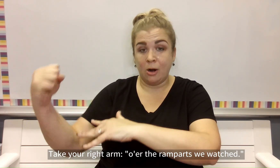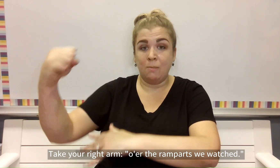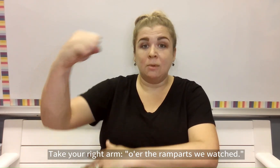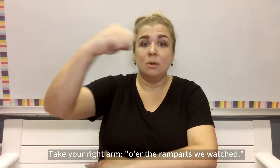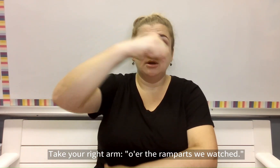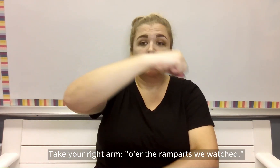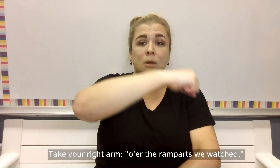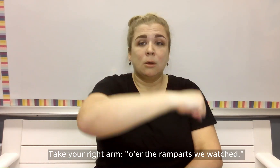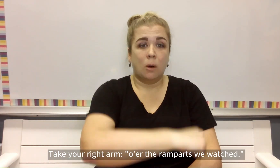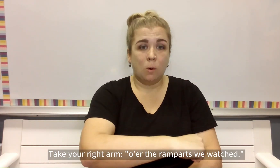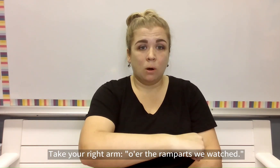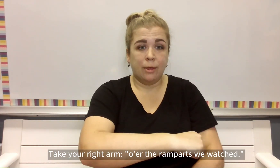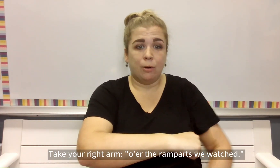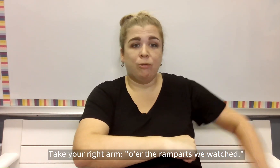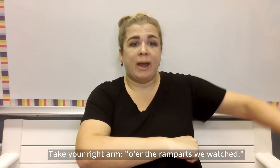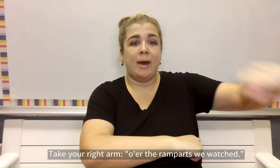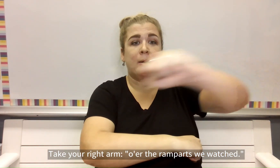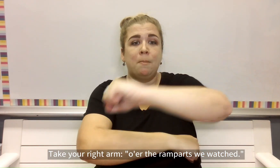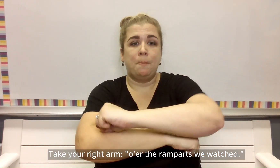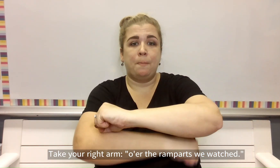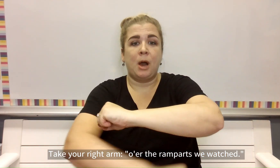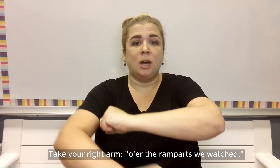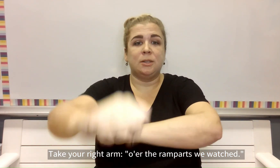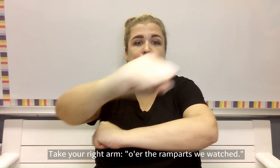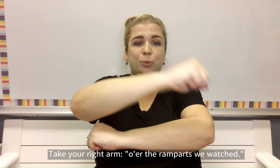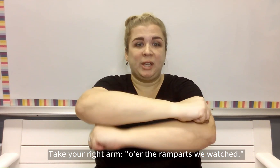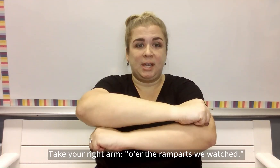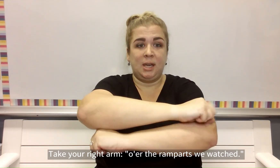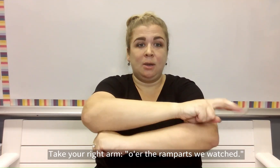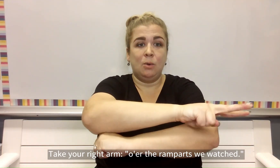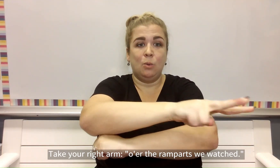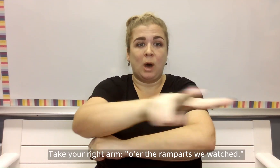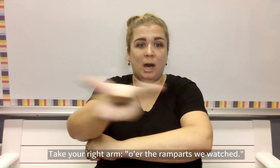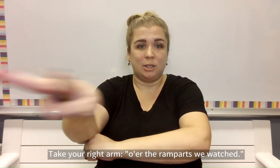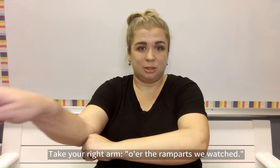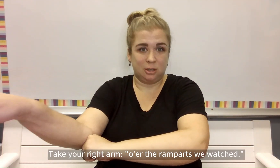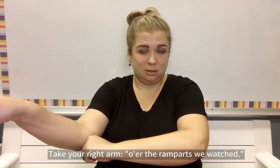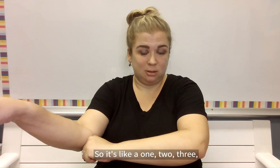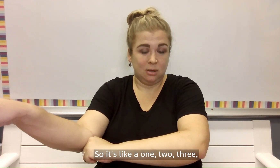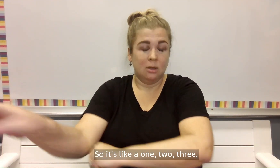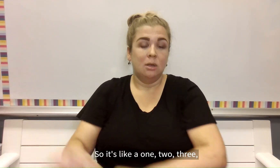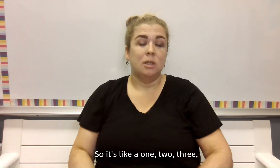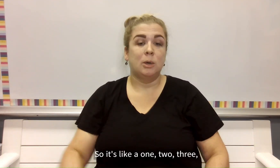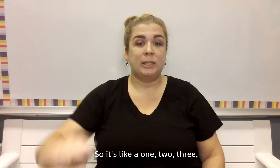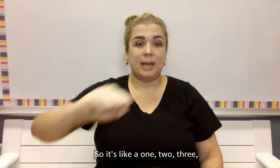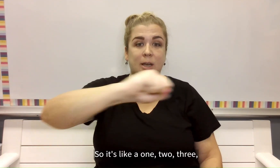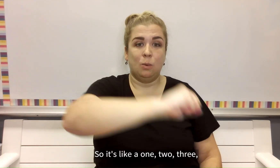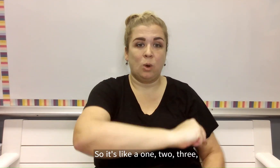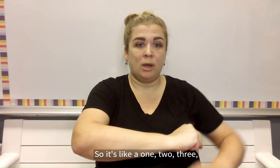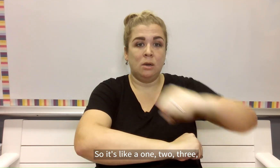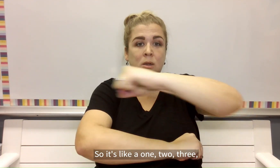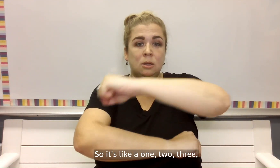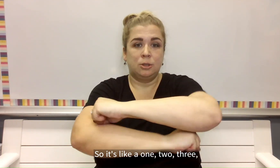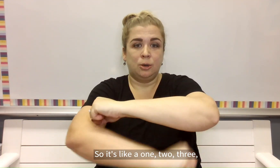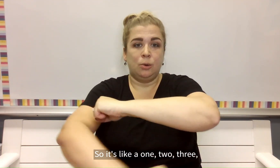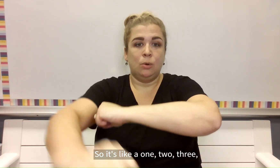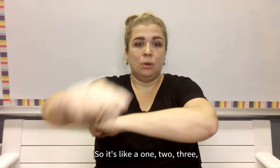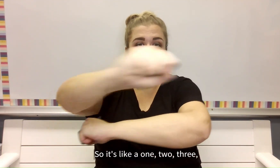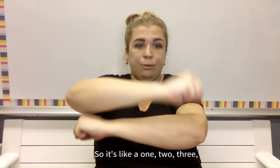arm, or the ramparts we watched. So it's like a 1, 2,